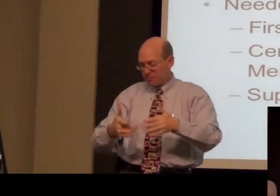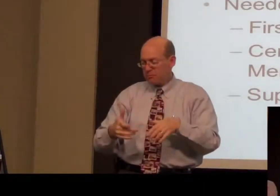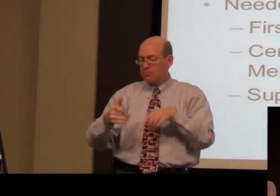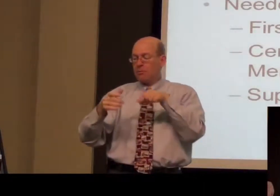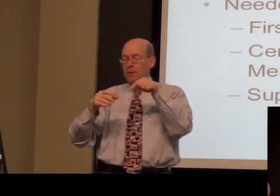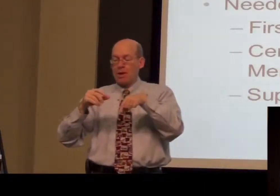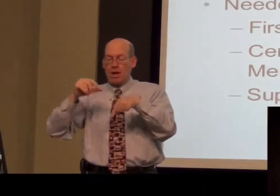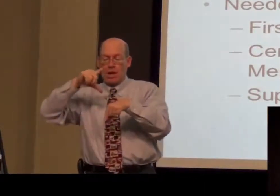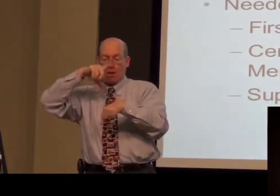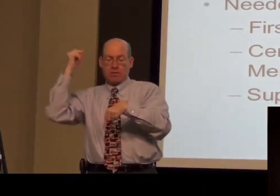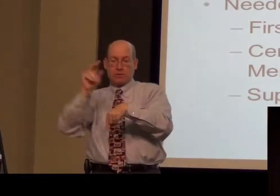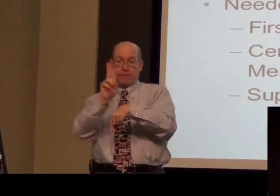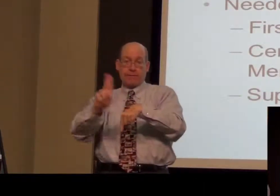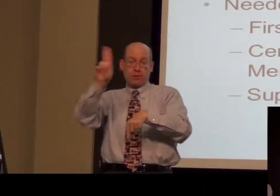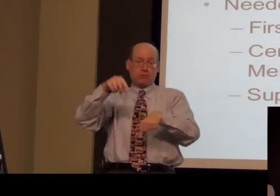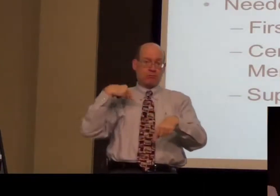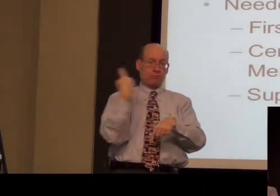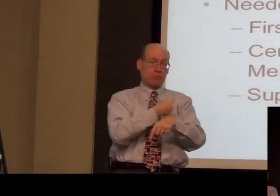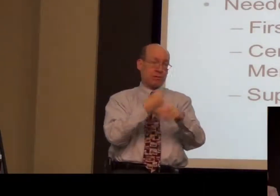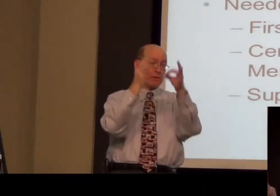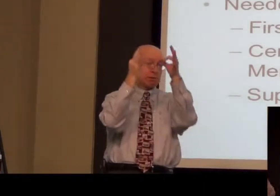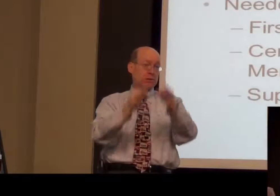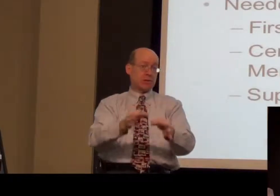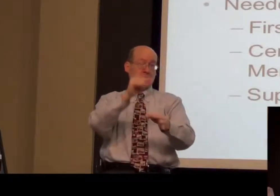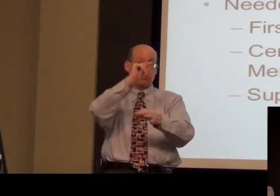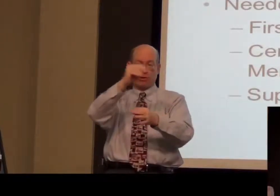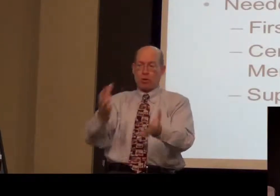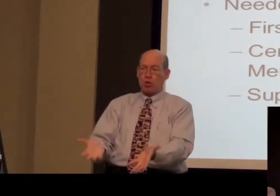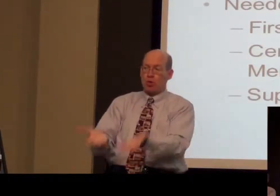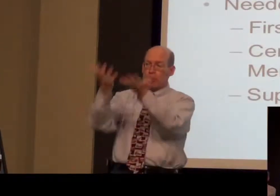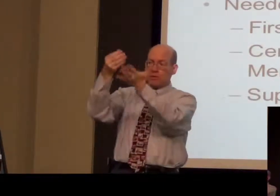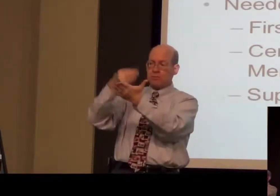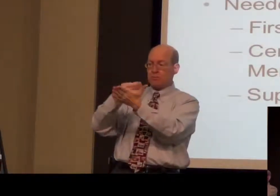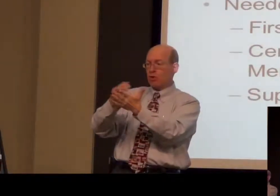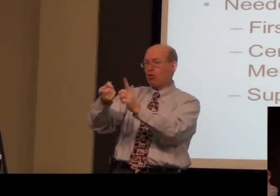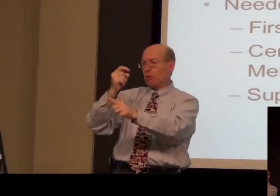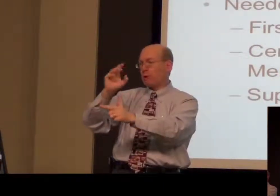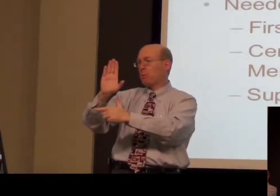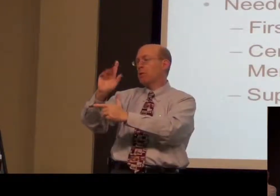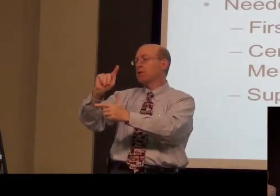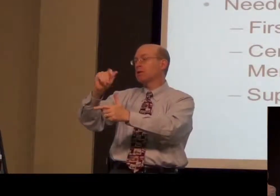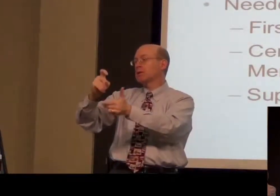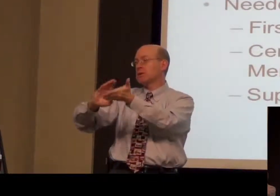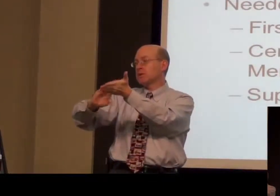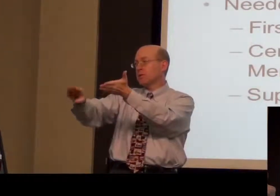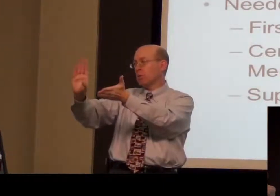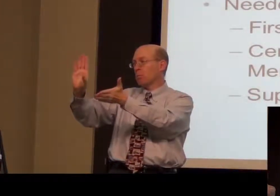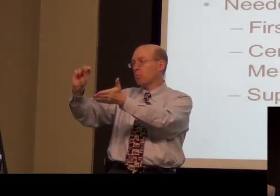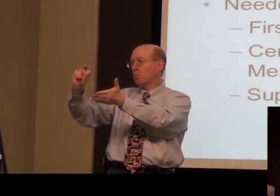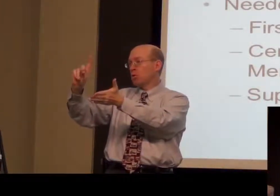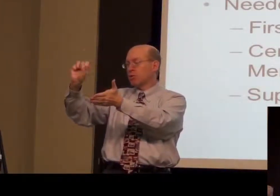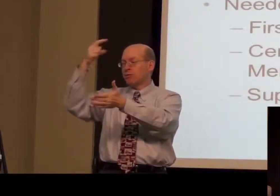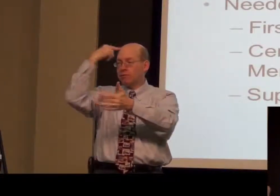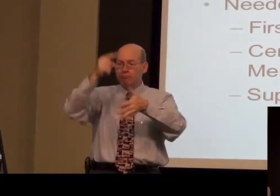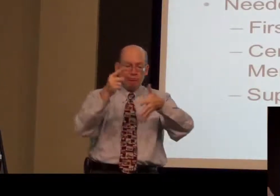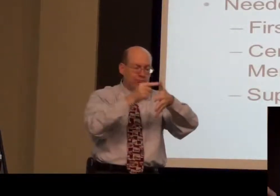So what exactly does the conduit financing process looks like? Well, when Gallaudet decided that we were going to